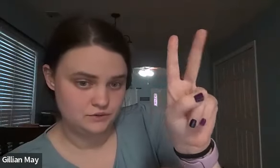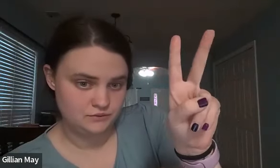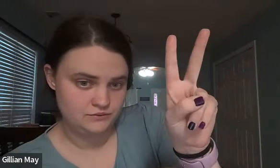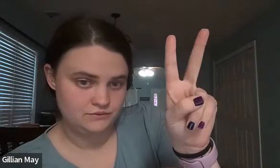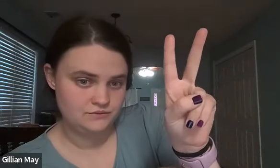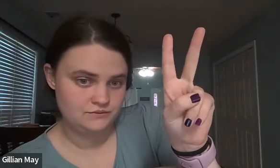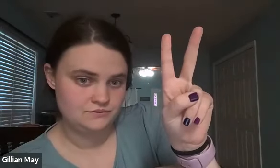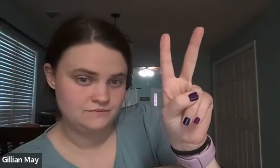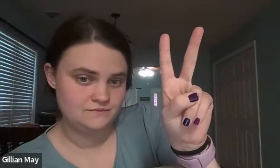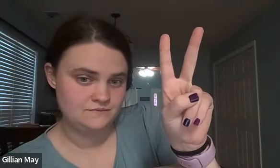2,